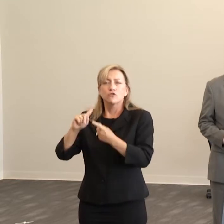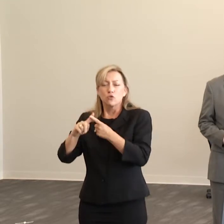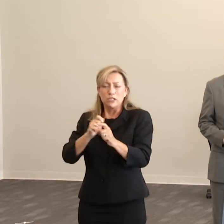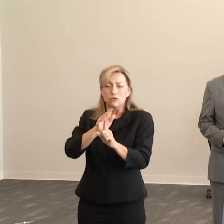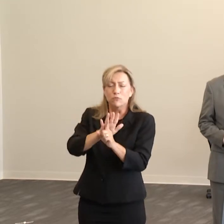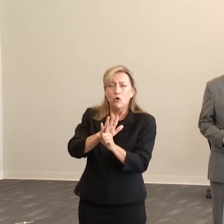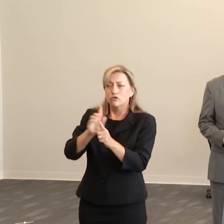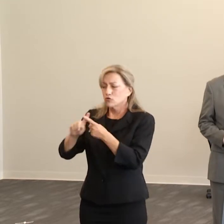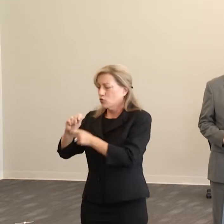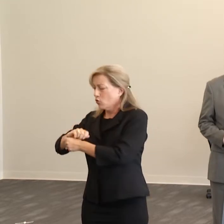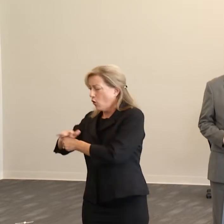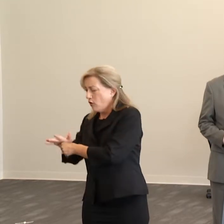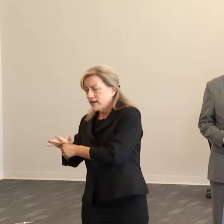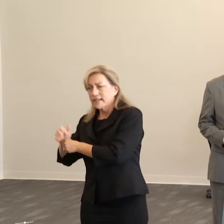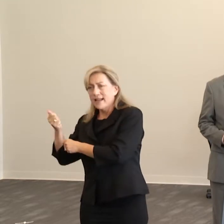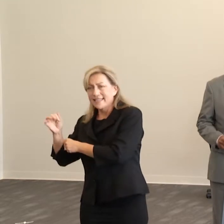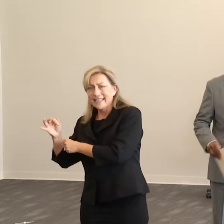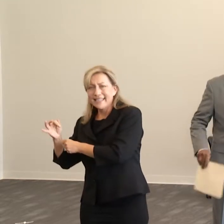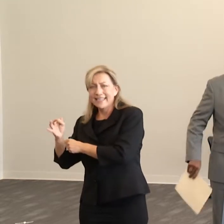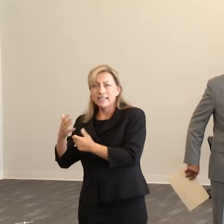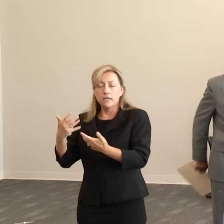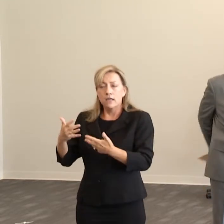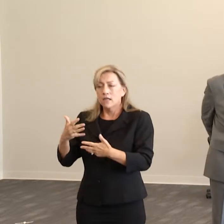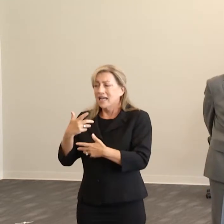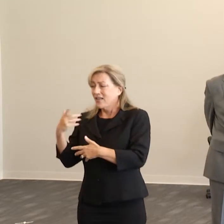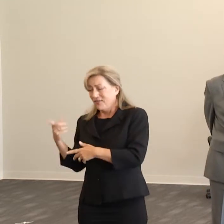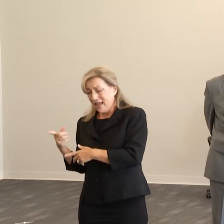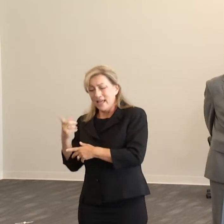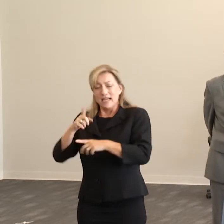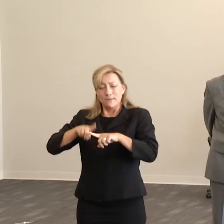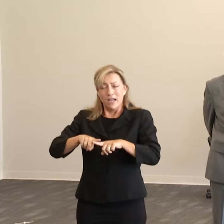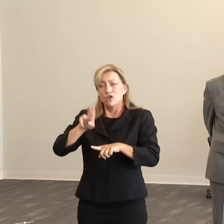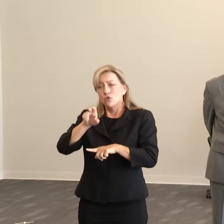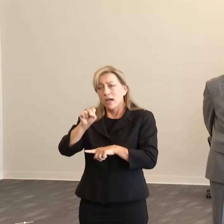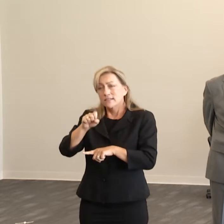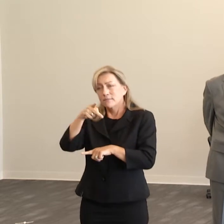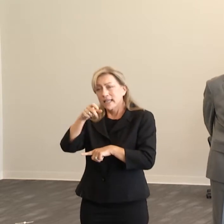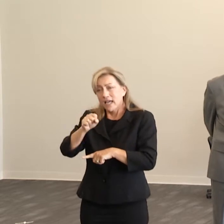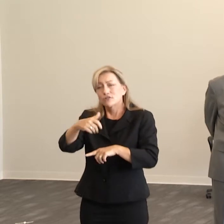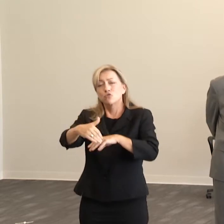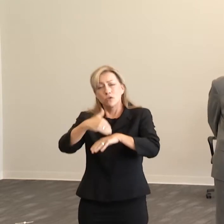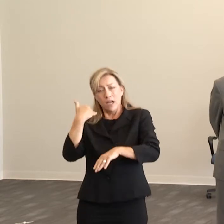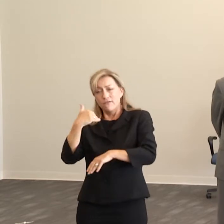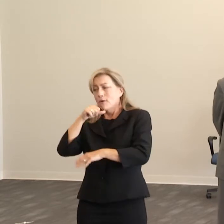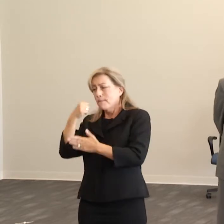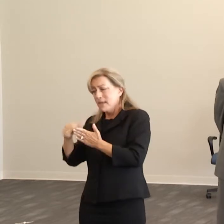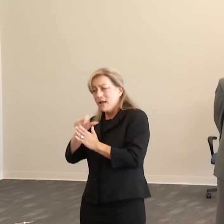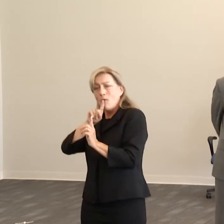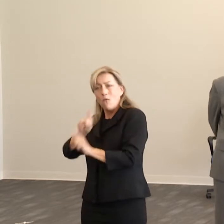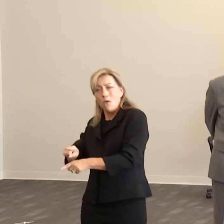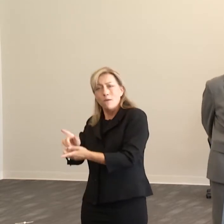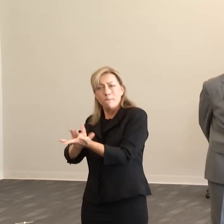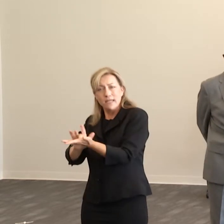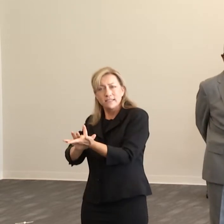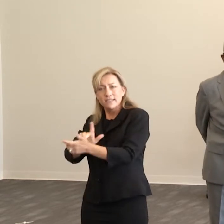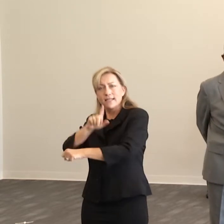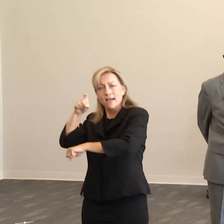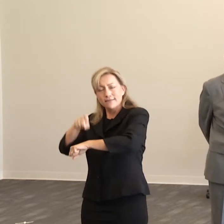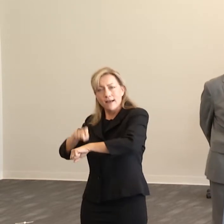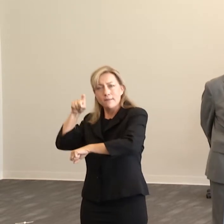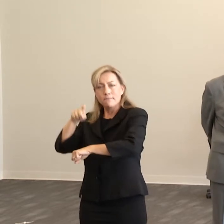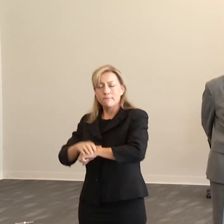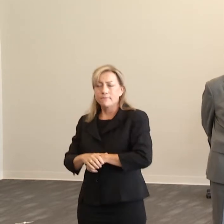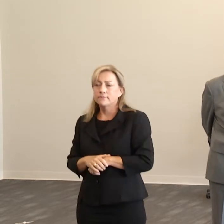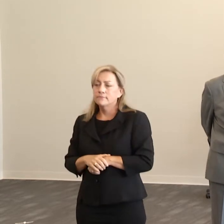and who depend on the U.S. Postal Service to deliver their mail order prescriptions on time.